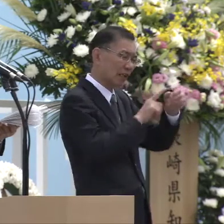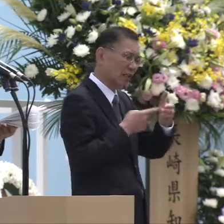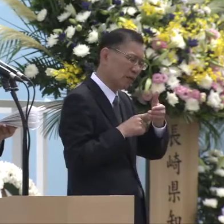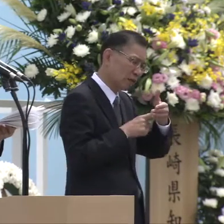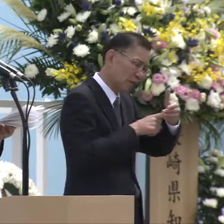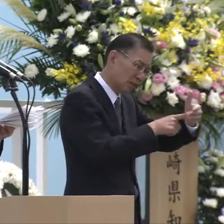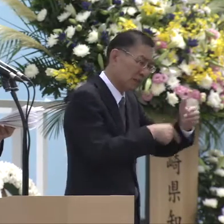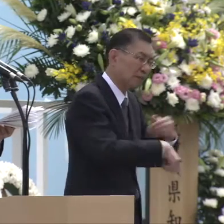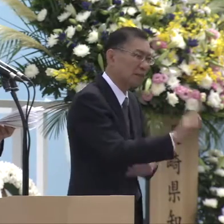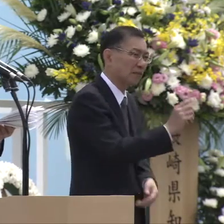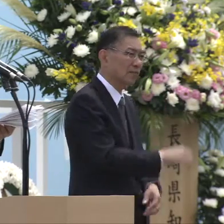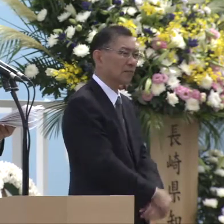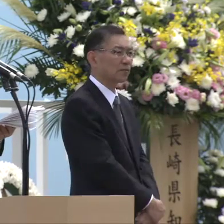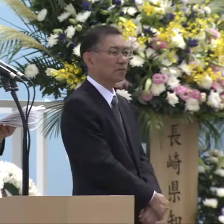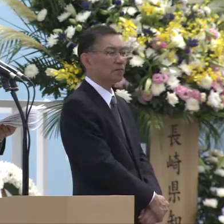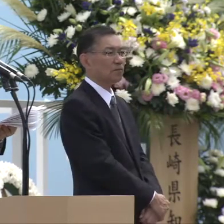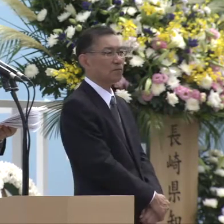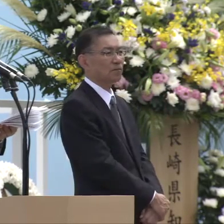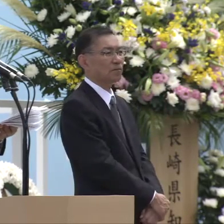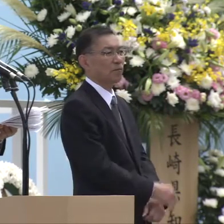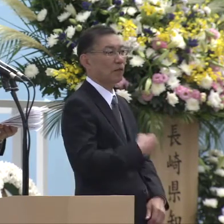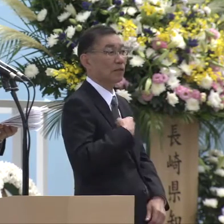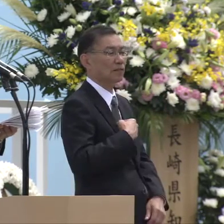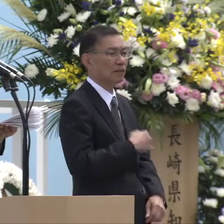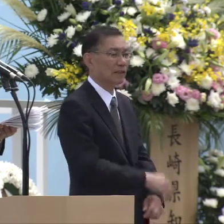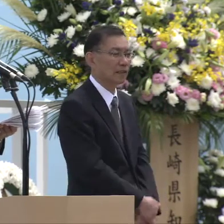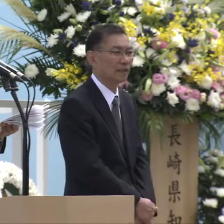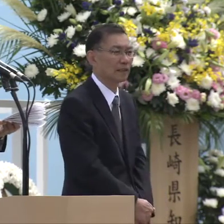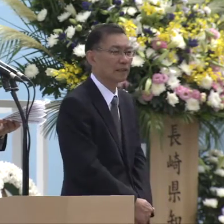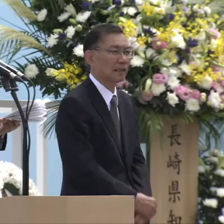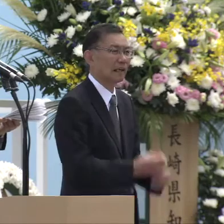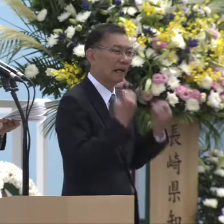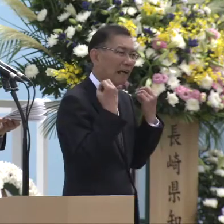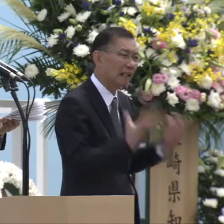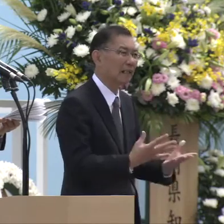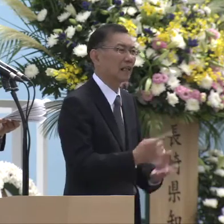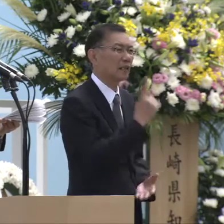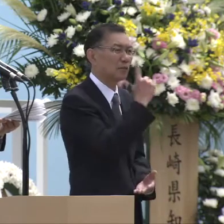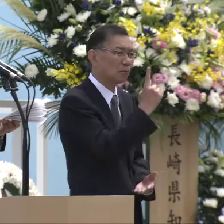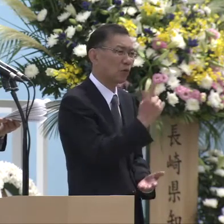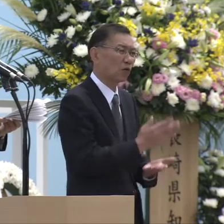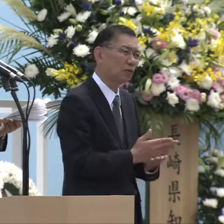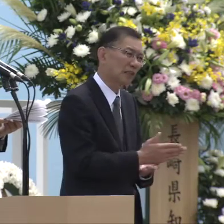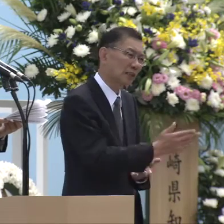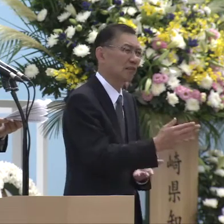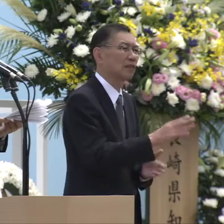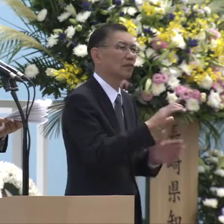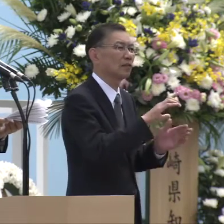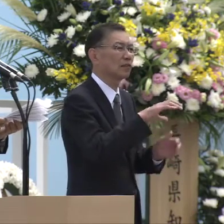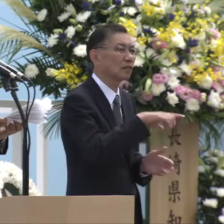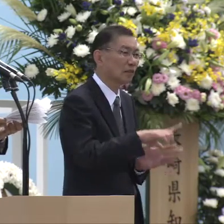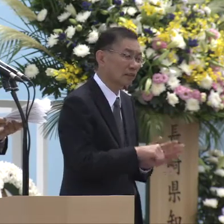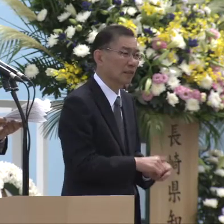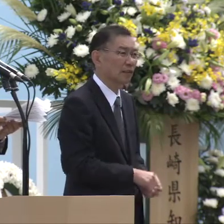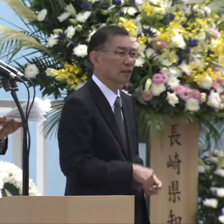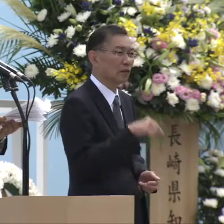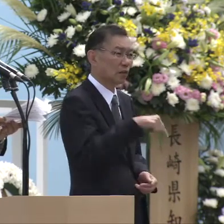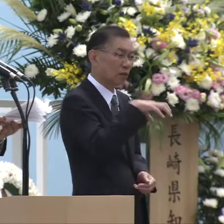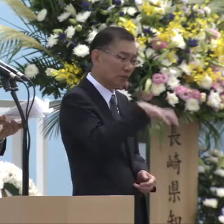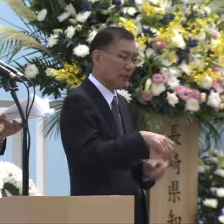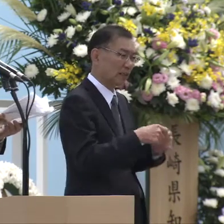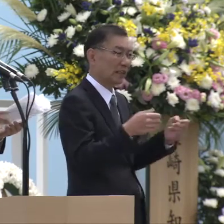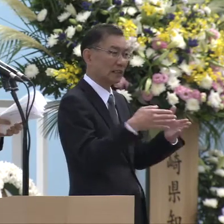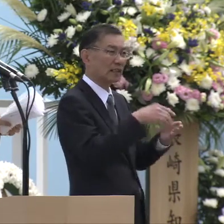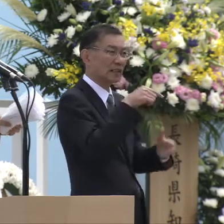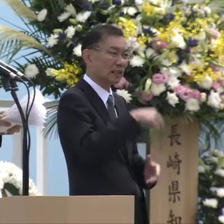directly acquainted with the tragic reality of the atomic bombings. In a year in which we will take a new step forward,